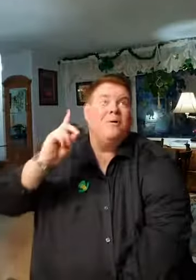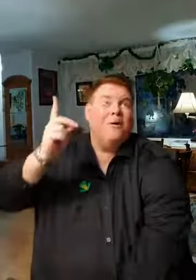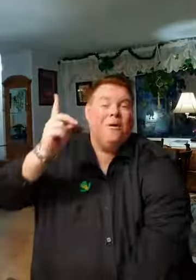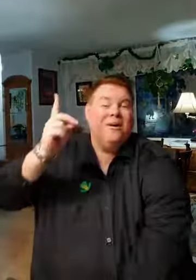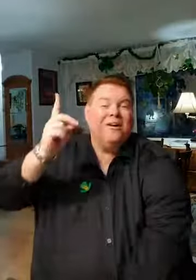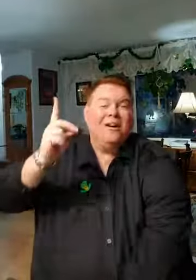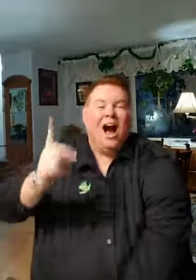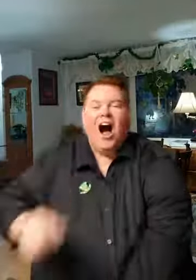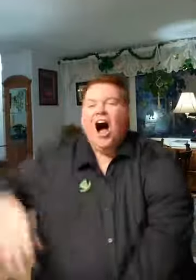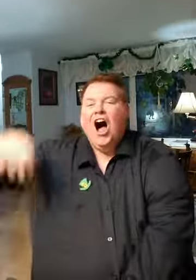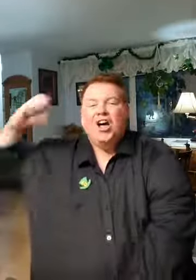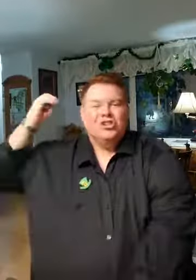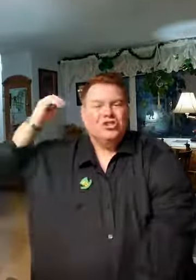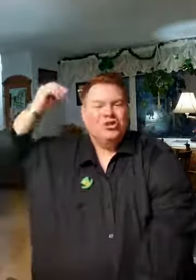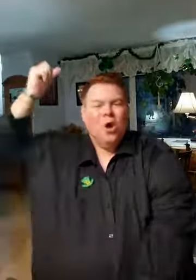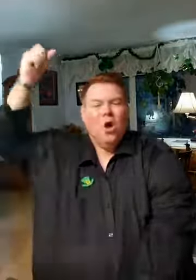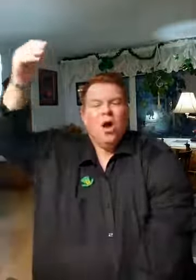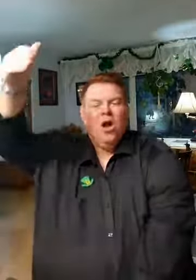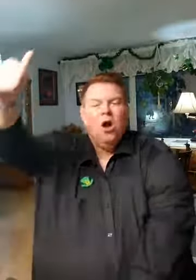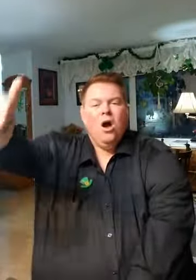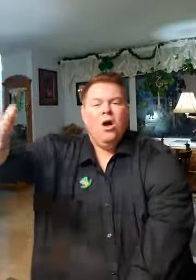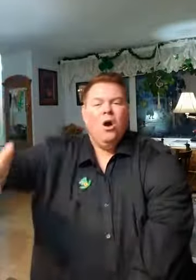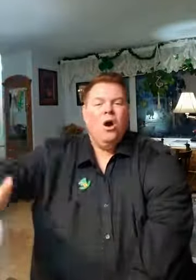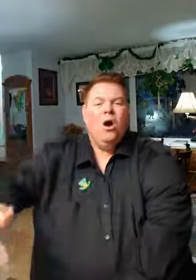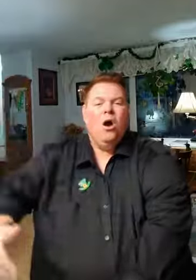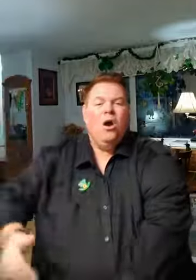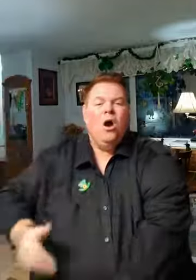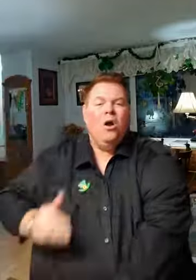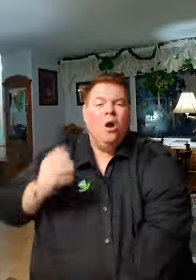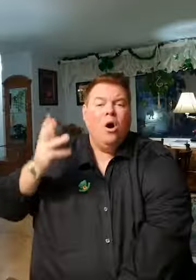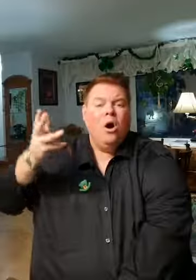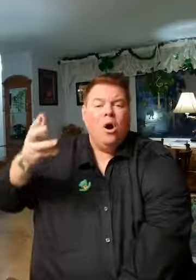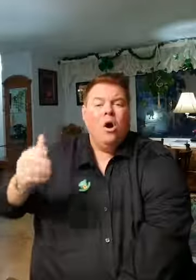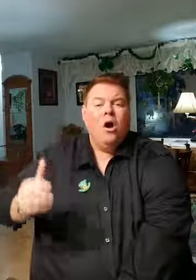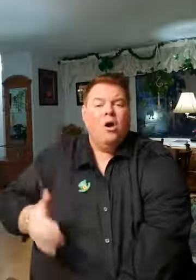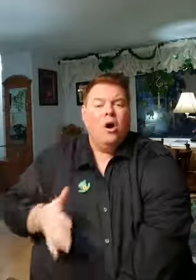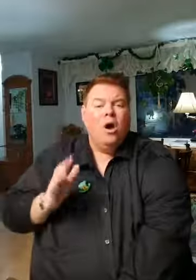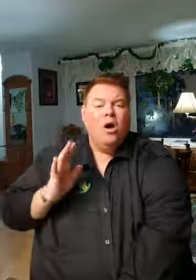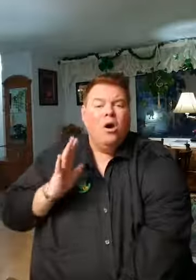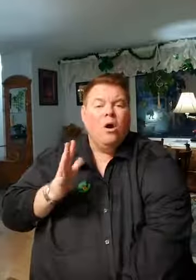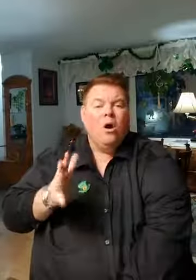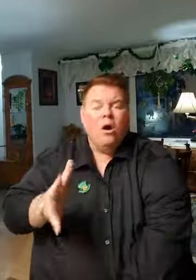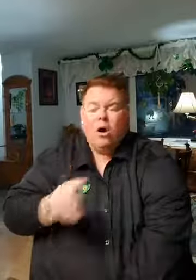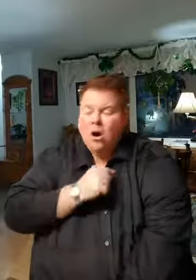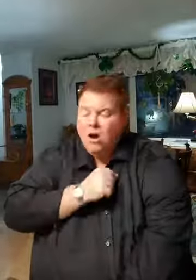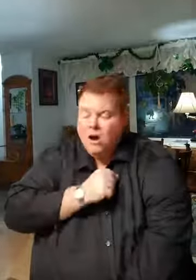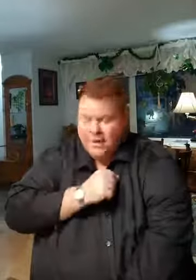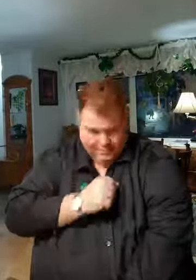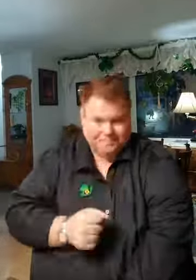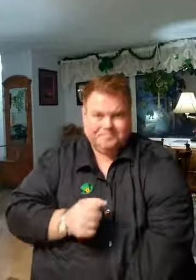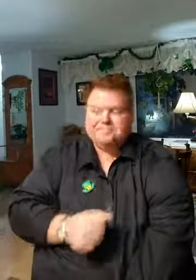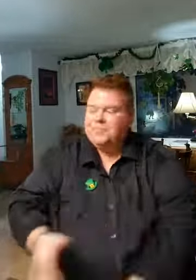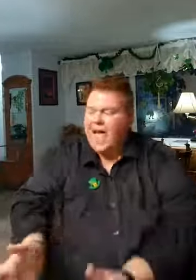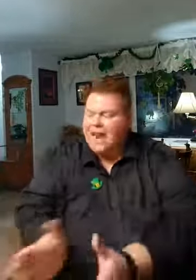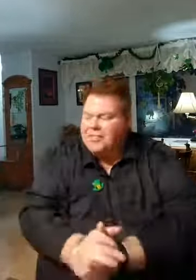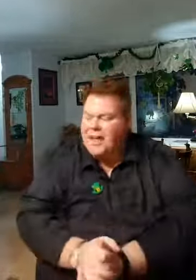more. Shoy oy oy oy oy oy oy oy. And I think that's a